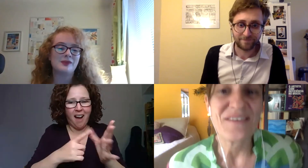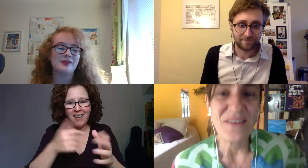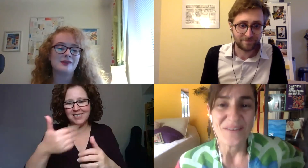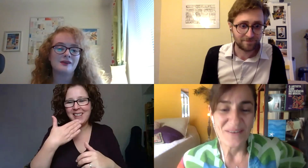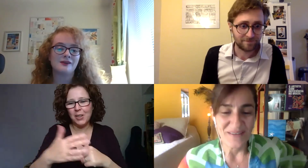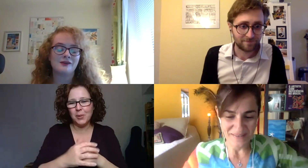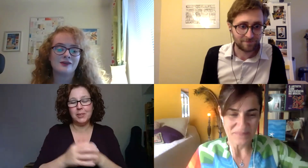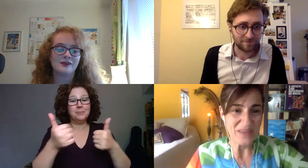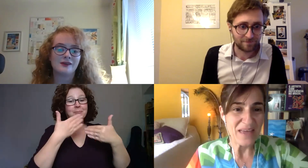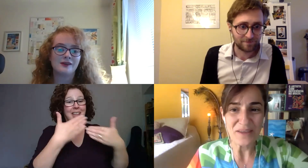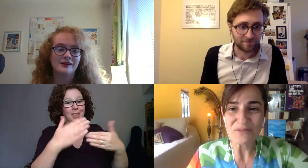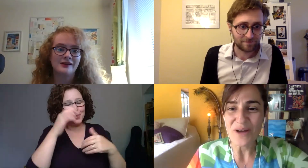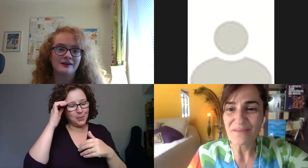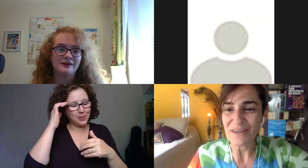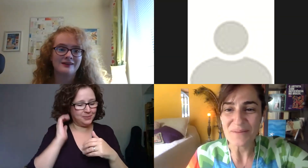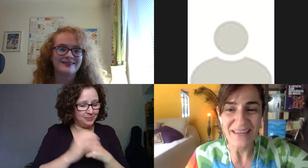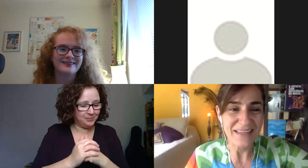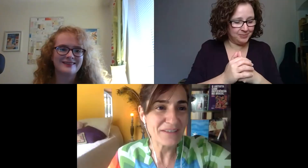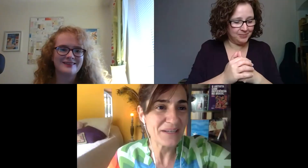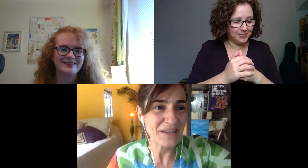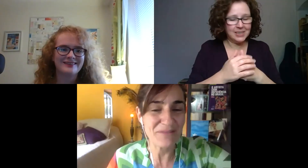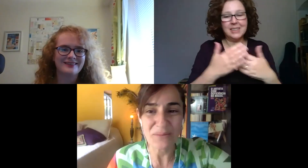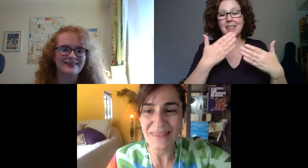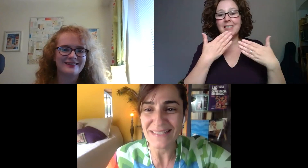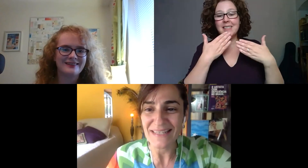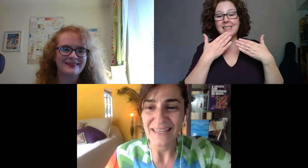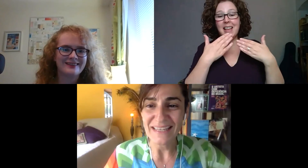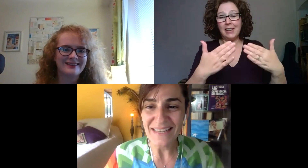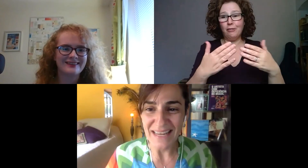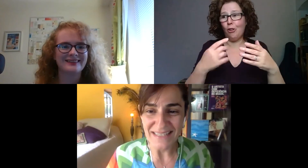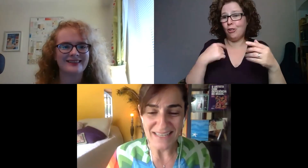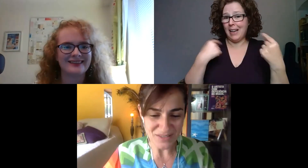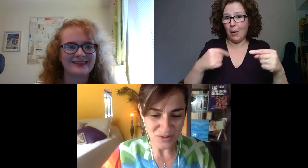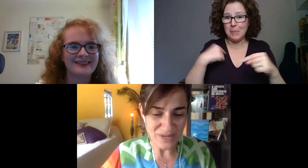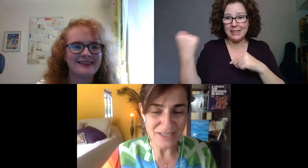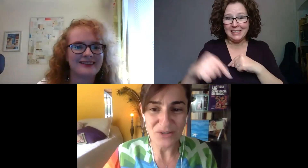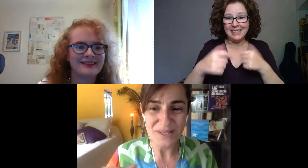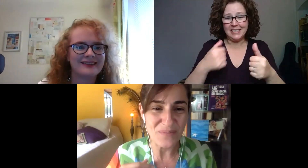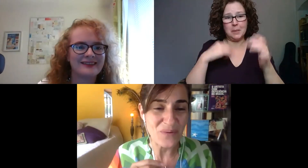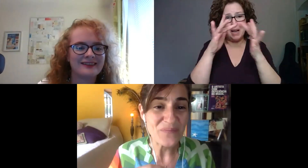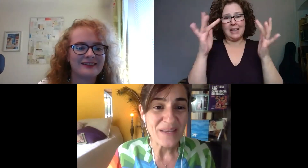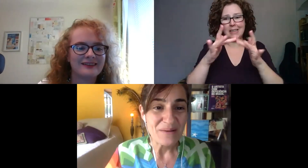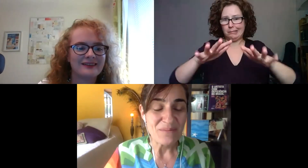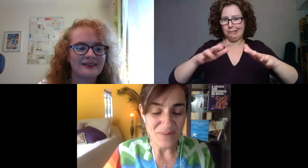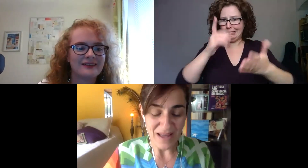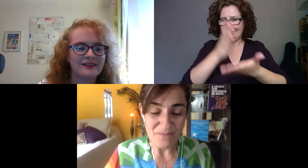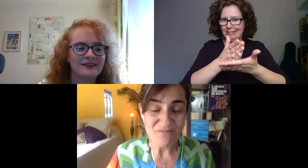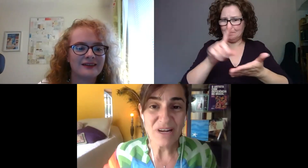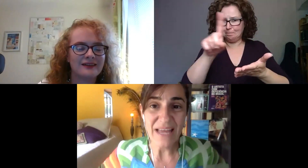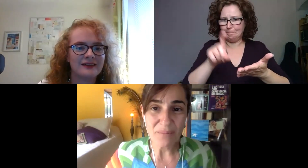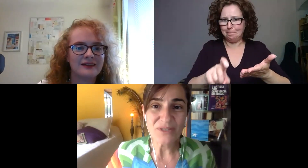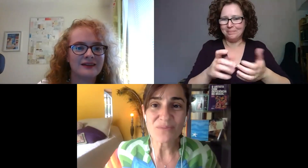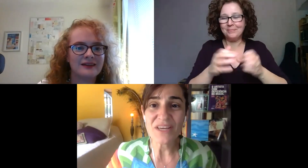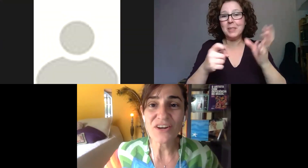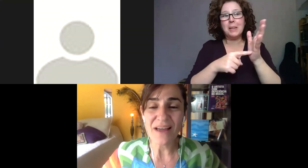Thank you. Thank you for having me, even with this internet that is not really trustable. But I'm